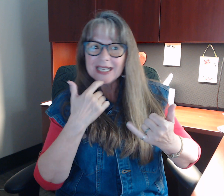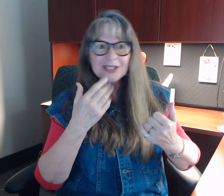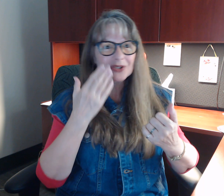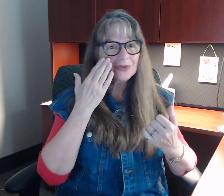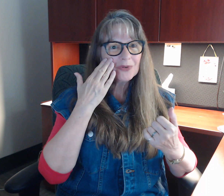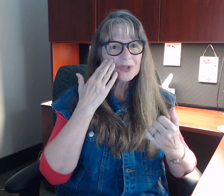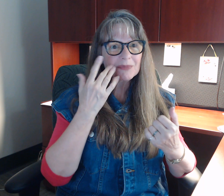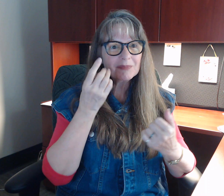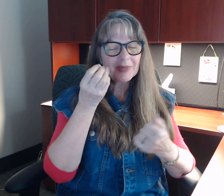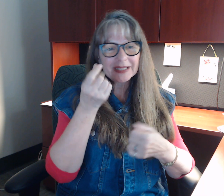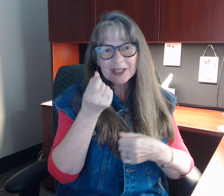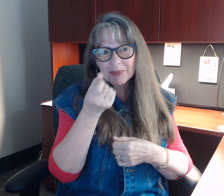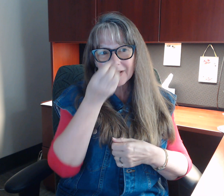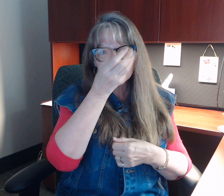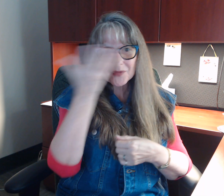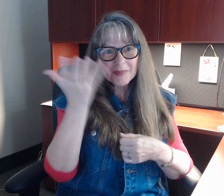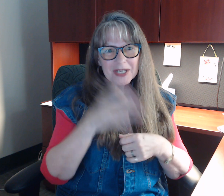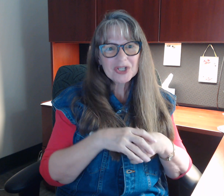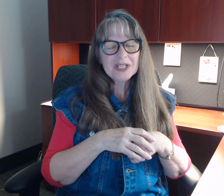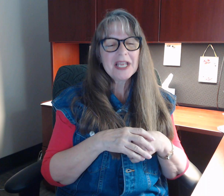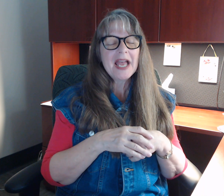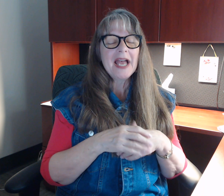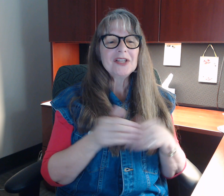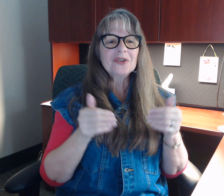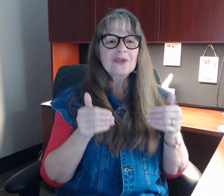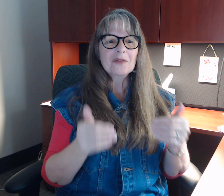and a little bit of information, and so you can move